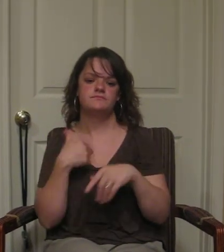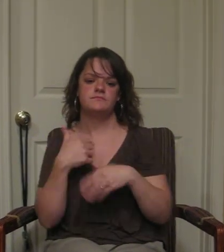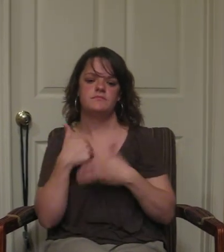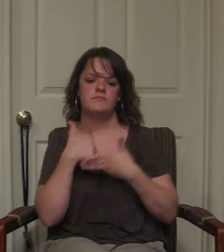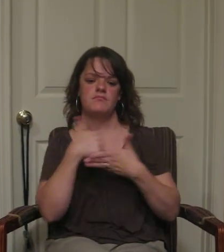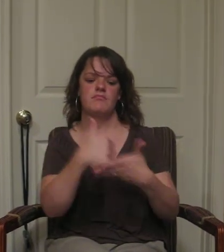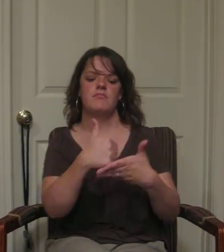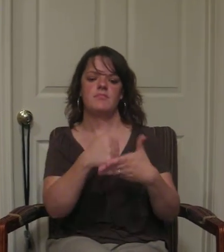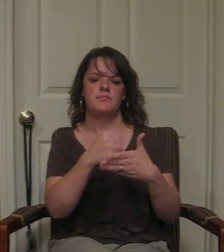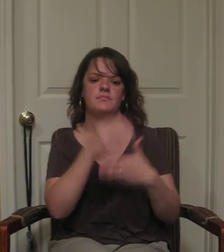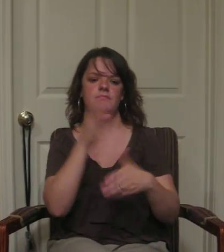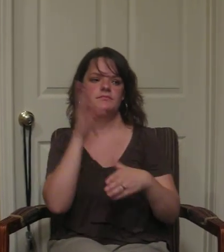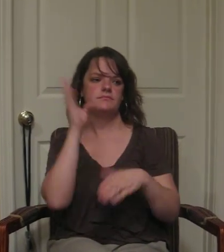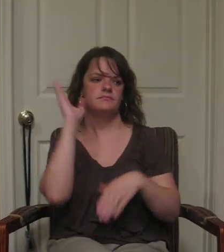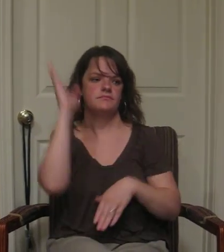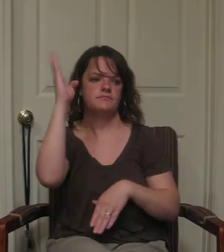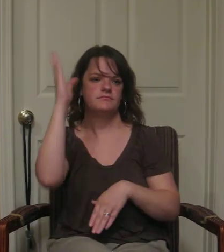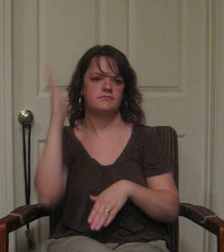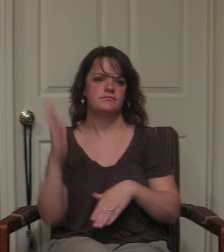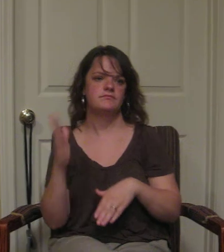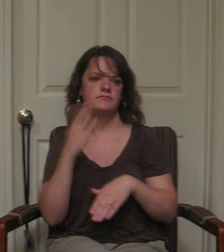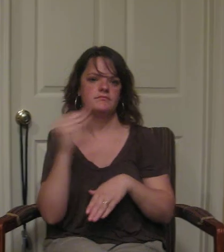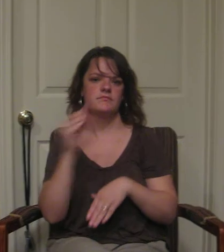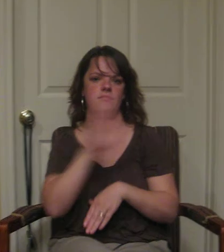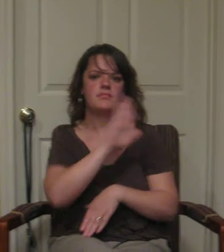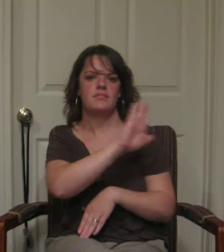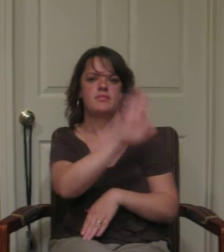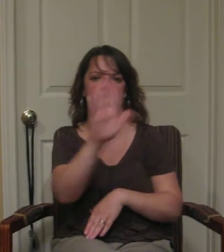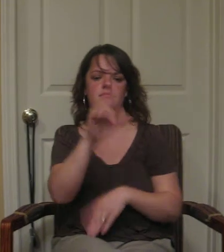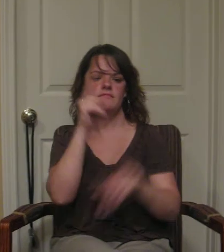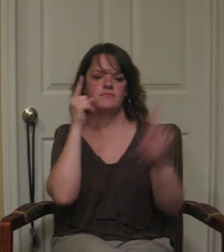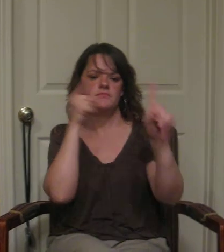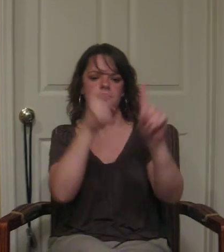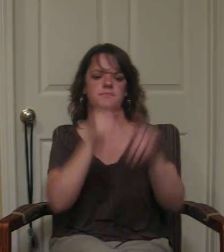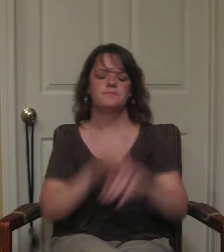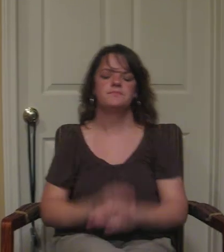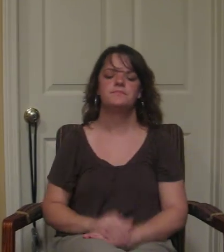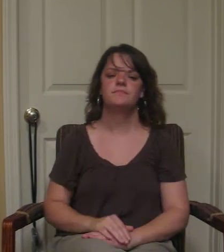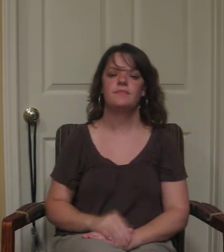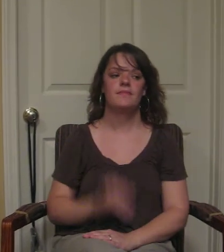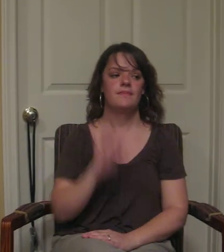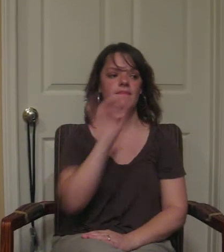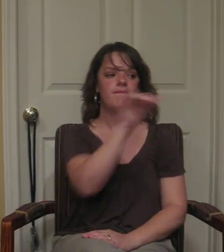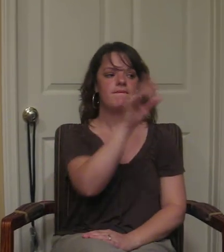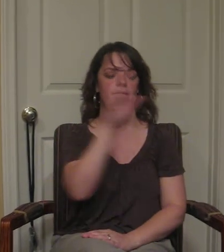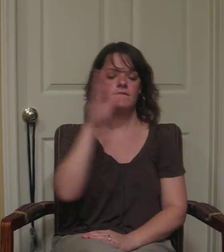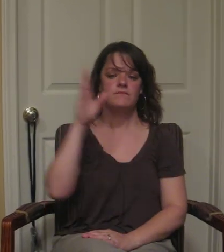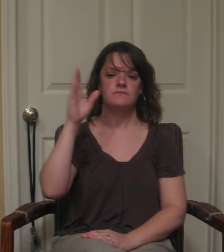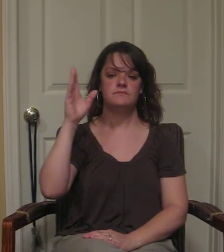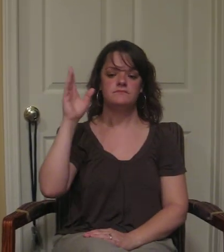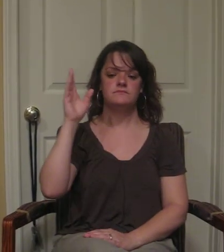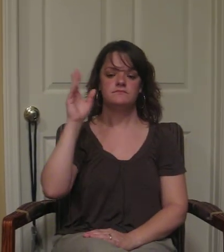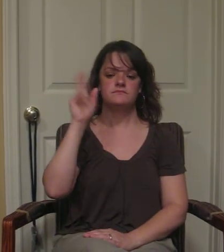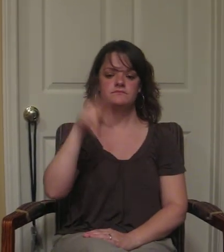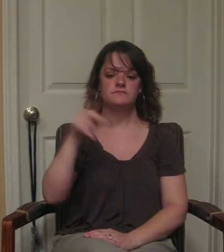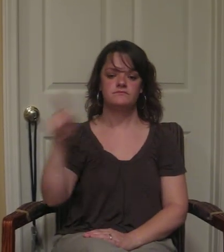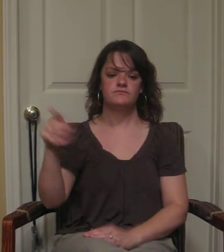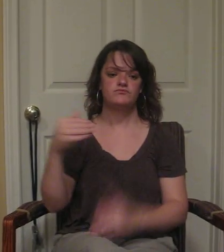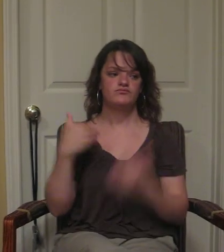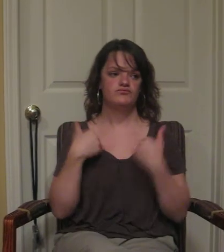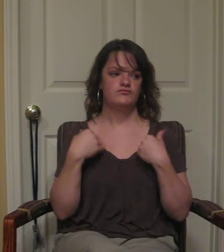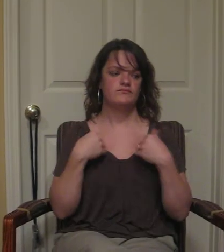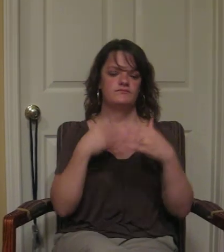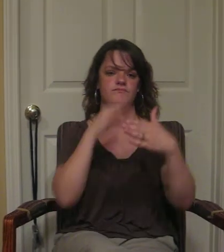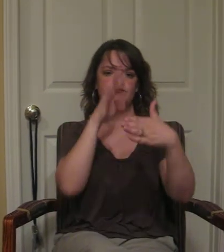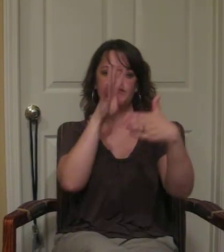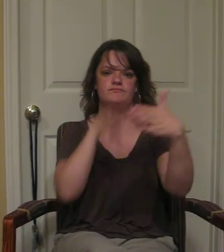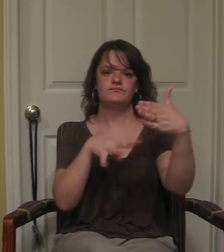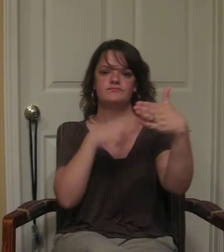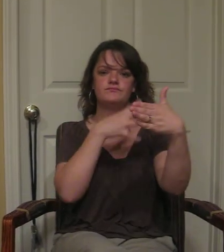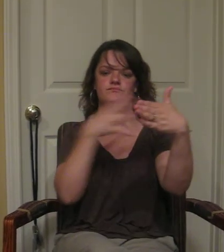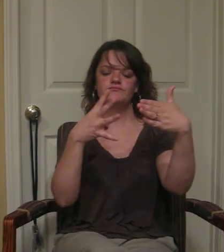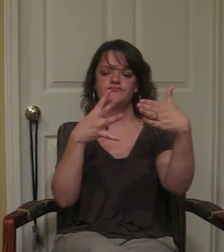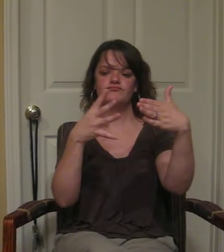goals. And on the PowerPoint there's a chart you can look at to get a better look and a